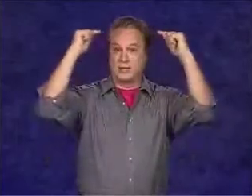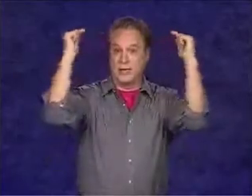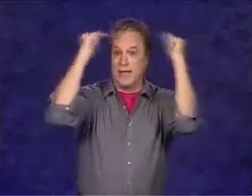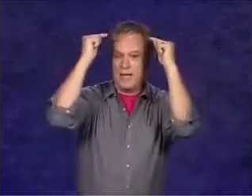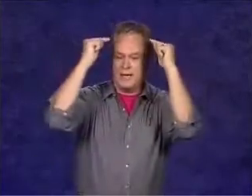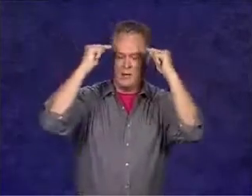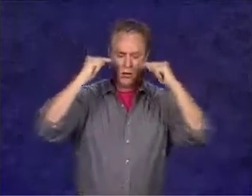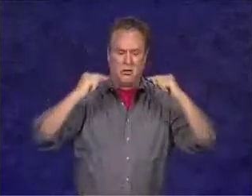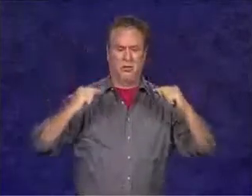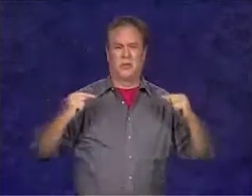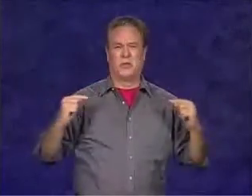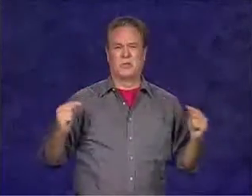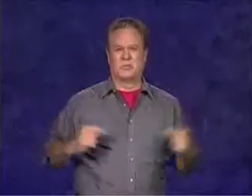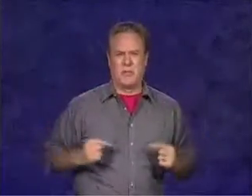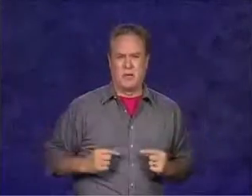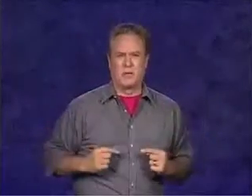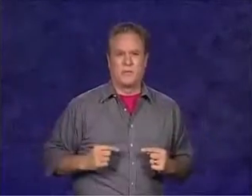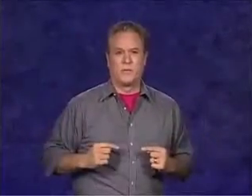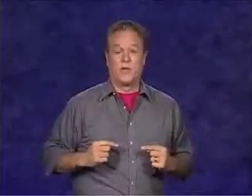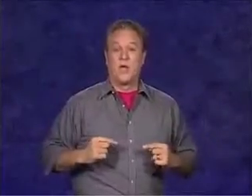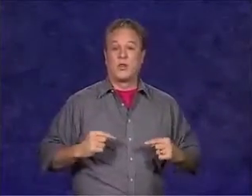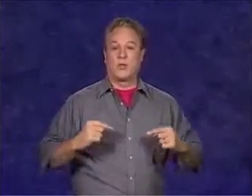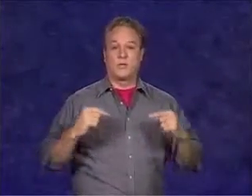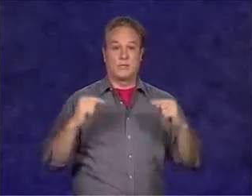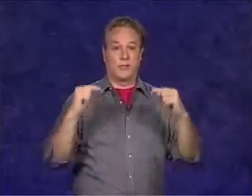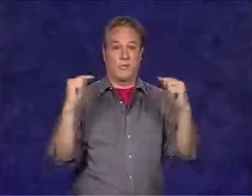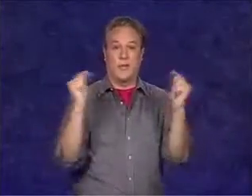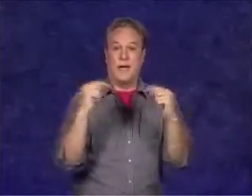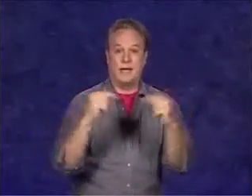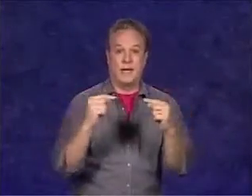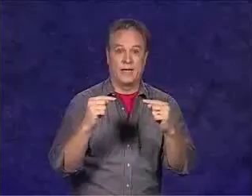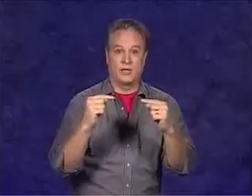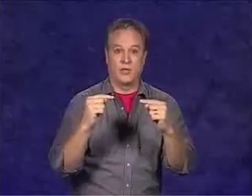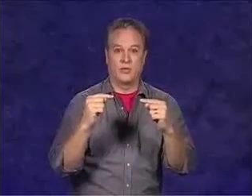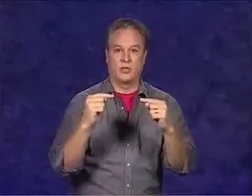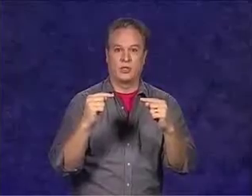or the stomach. Thrust them repeatedly at each other to show the jabbing pain.